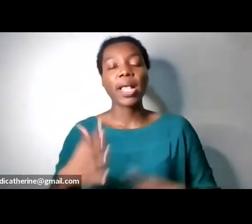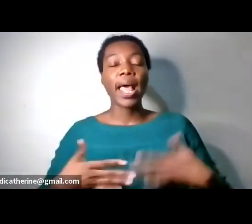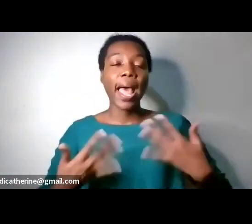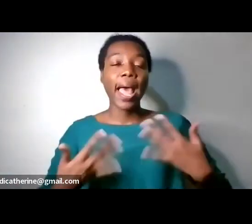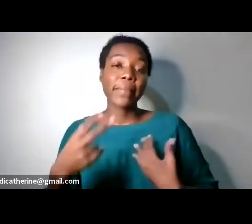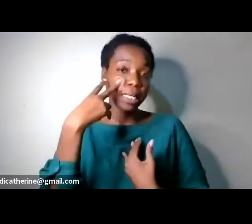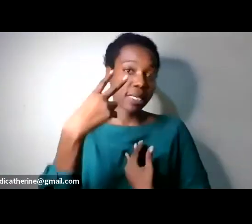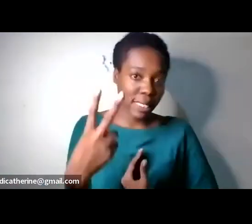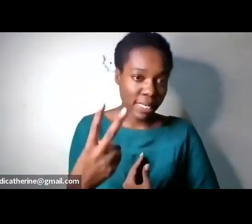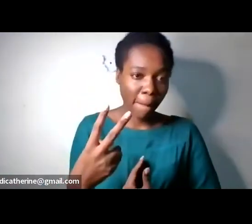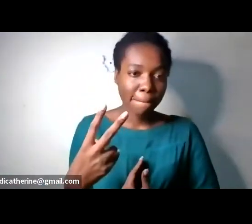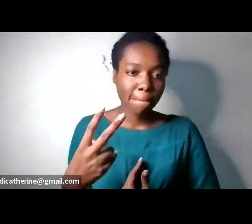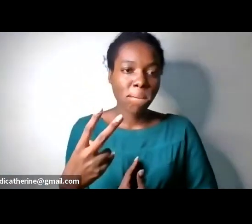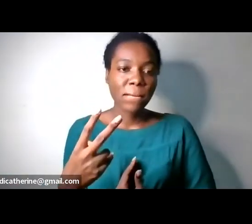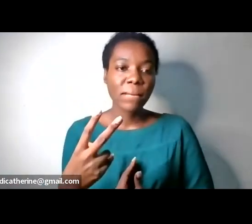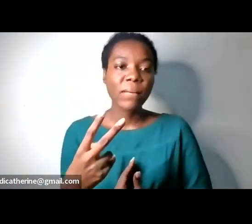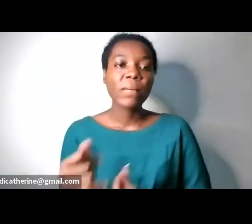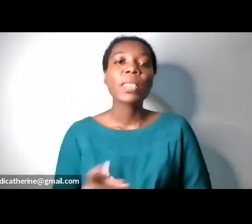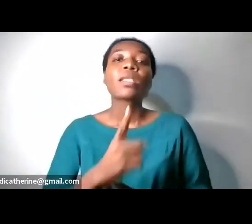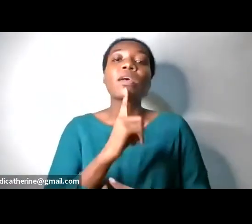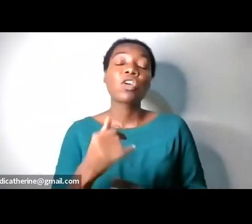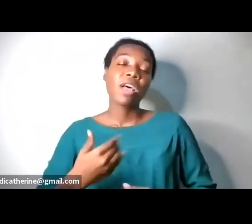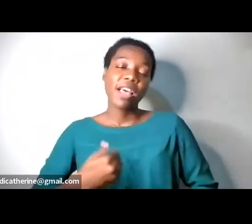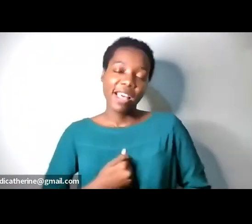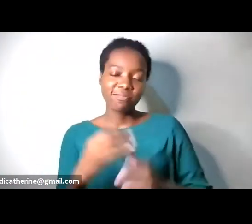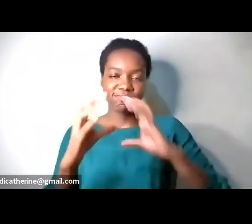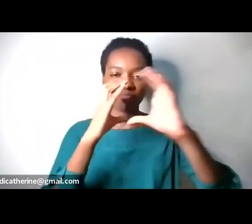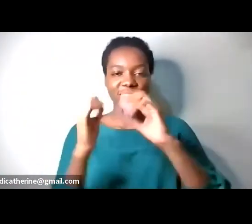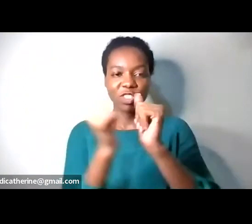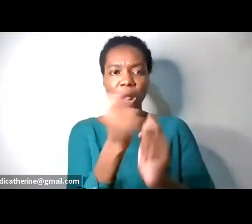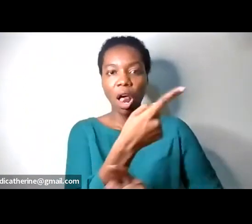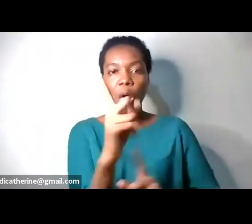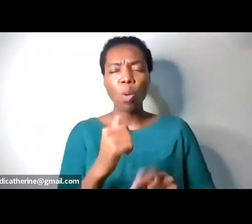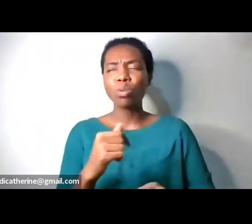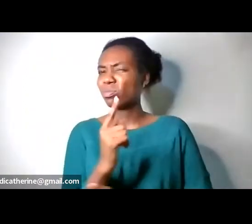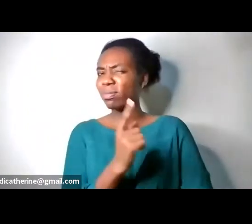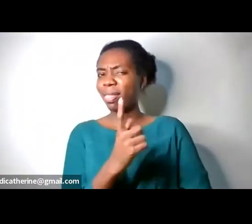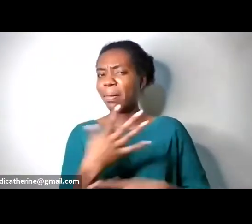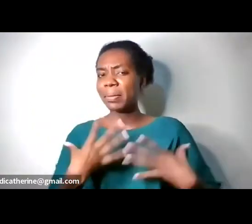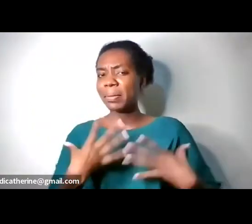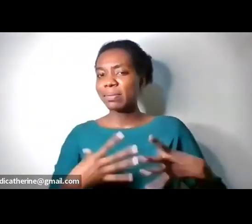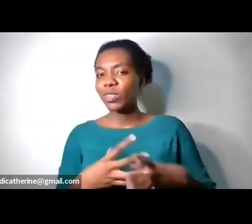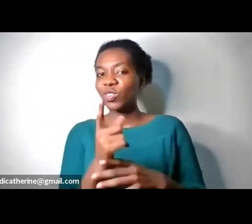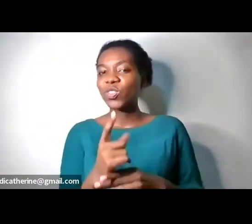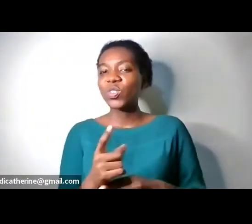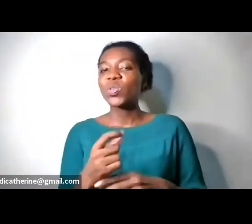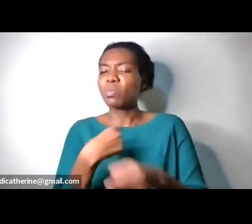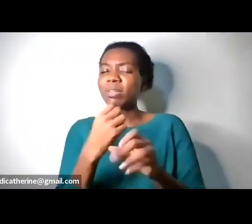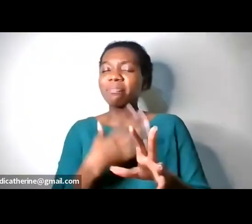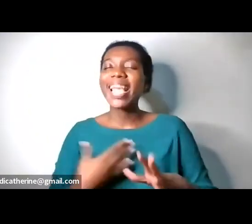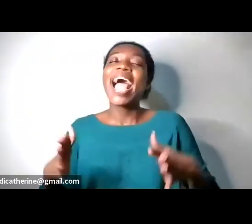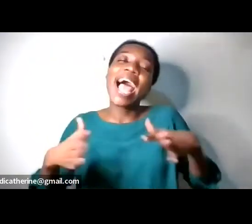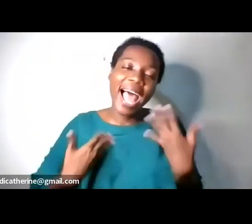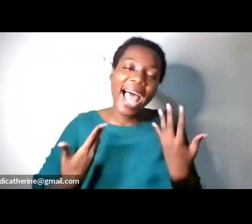to have conversations with you. You are one of those people who leave me happy. I think